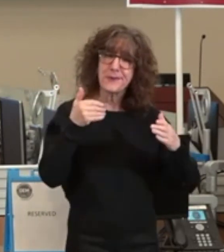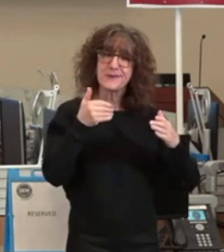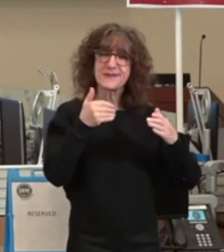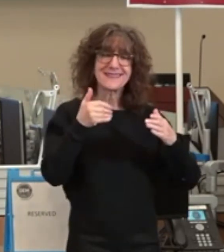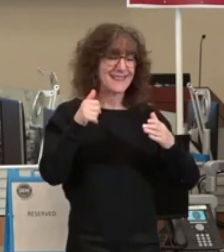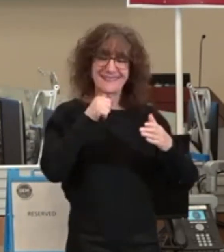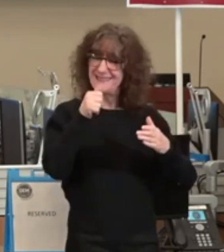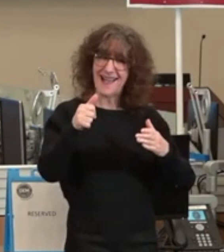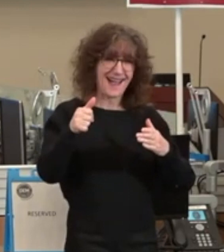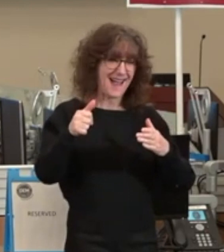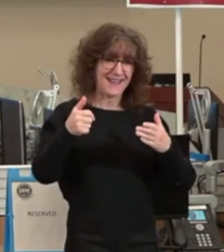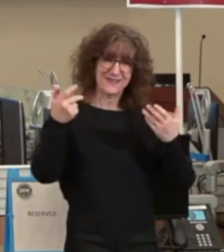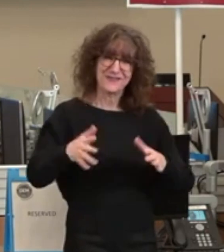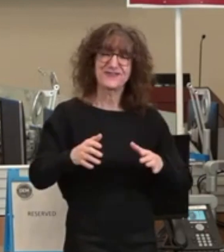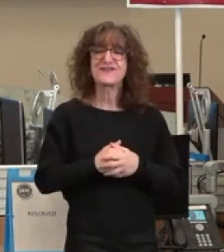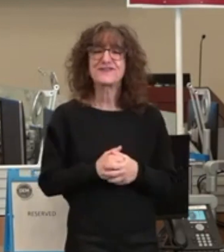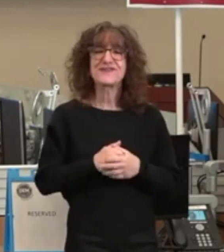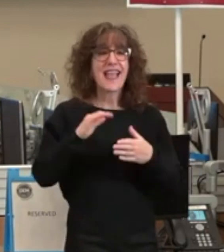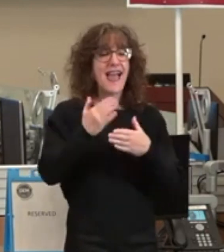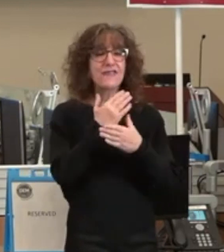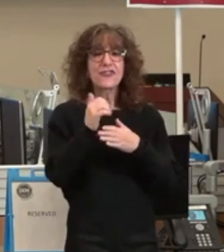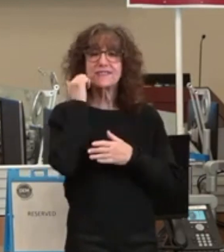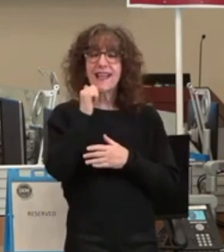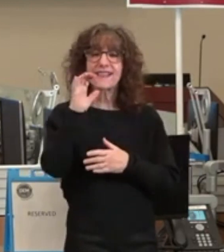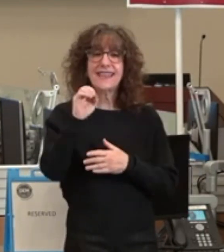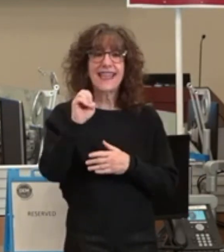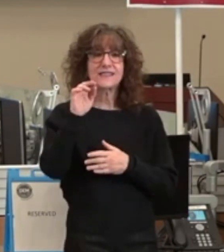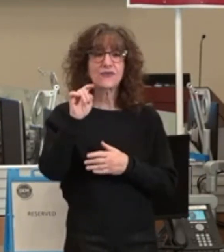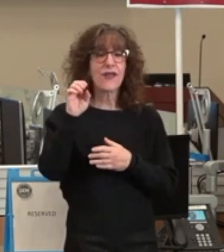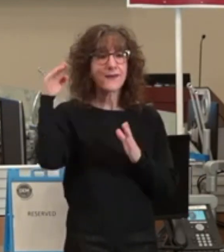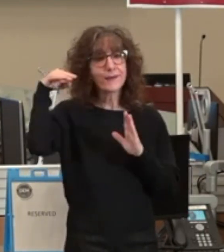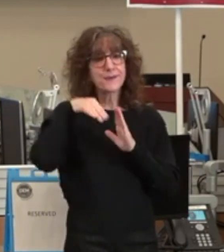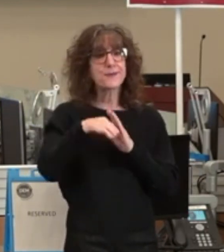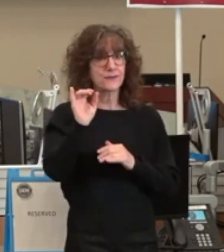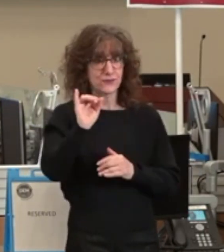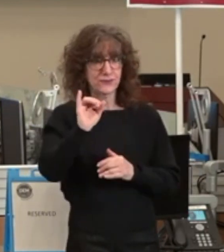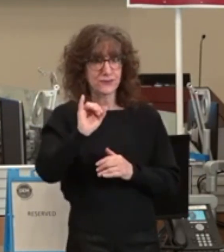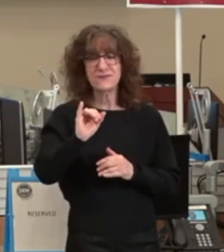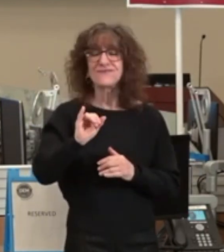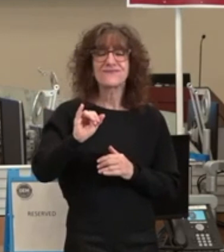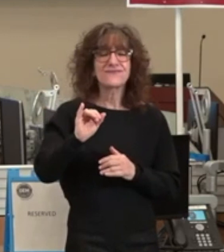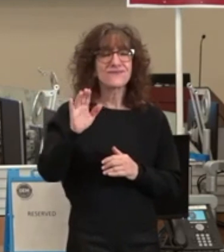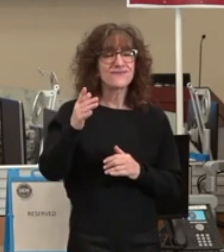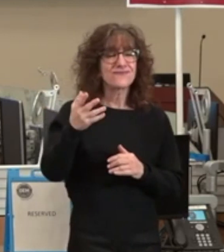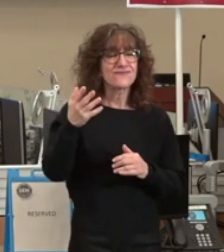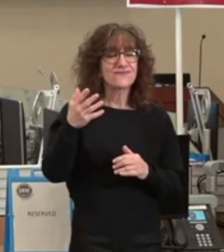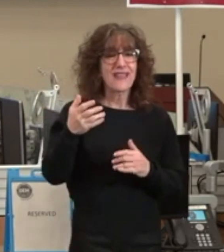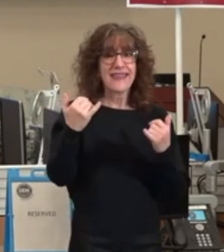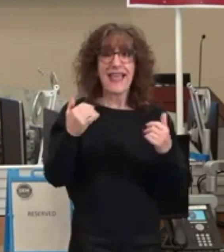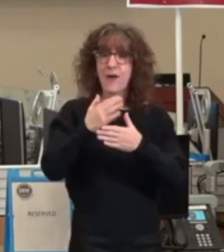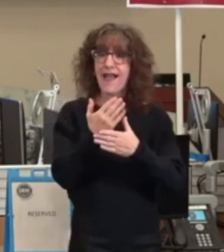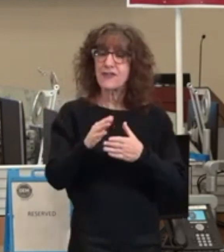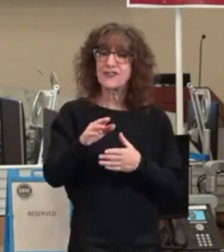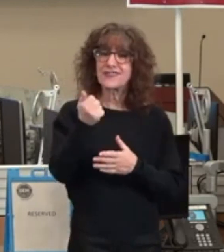but we are not quite there yet. Our average daily case rate is coming down as well. It is now at